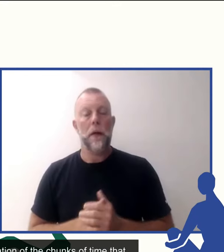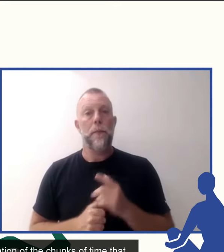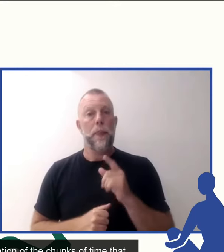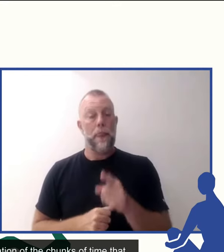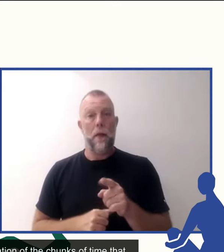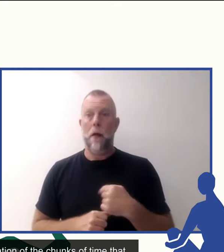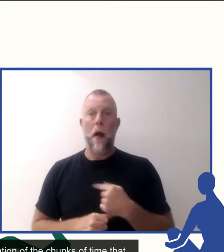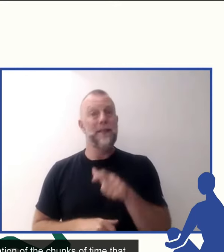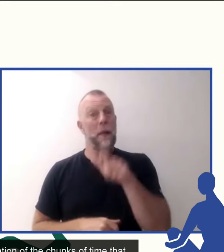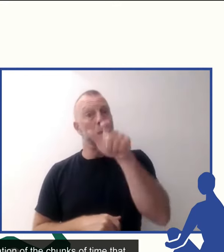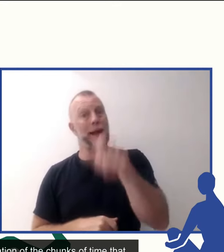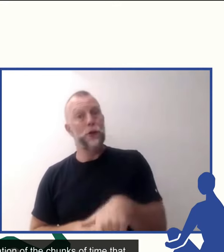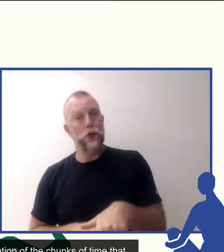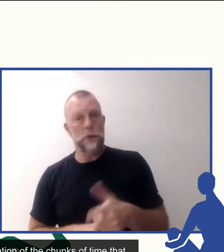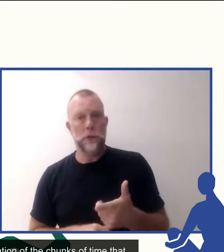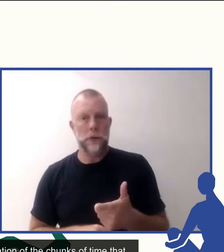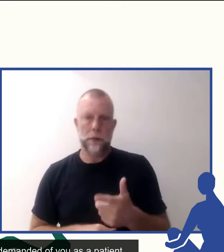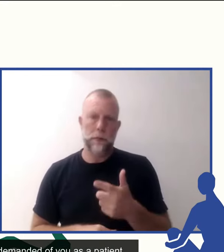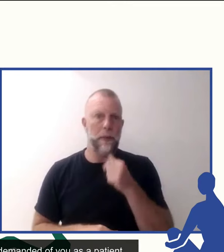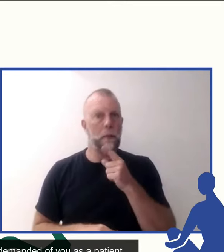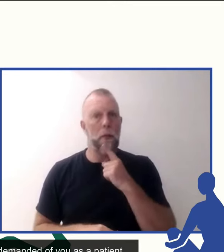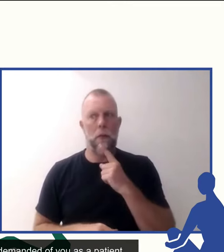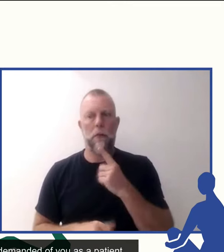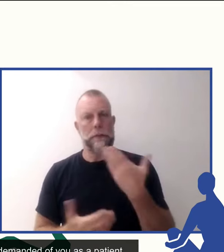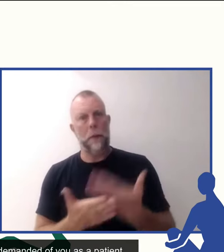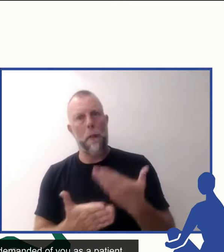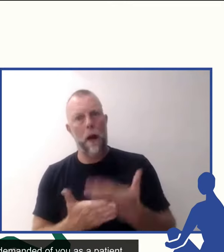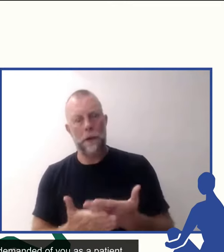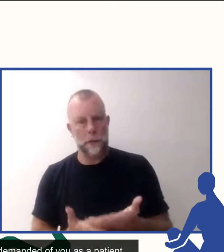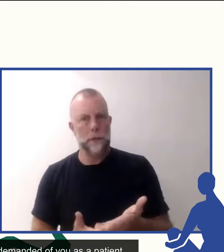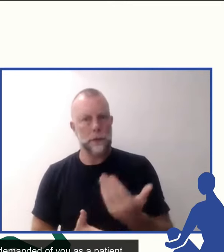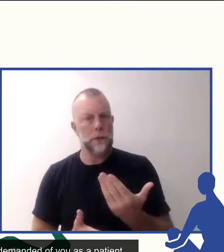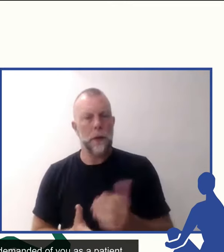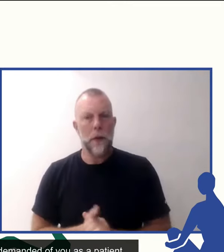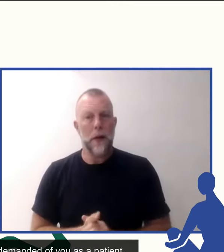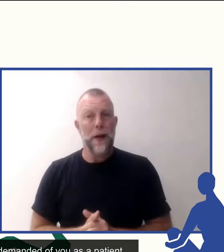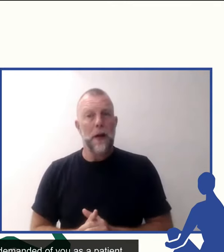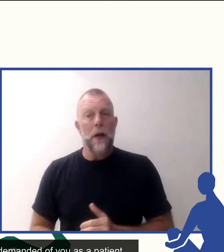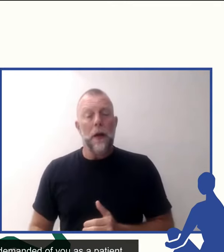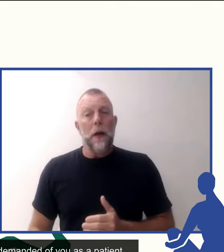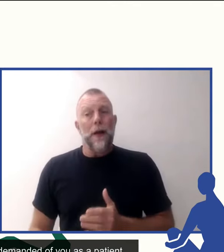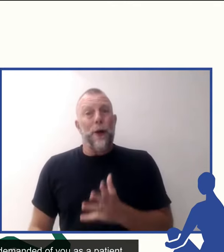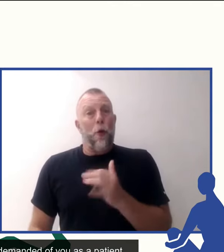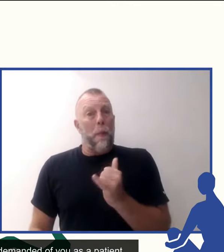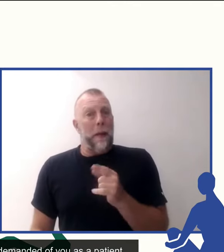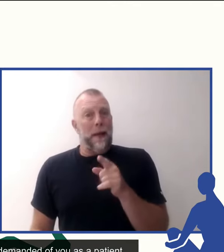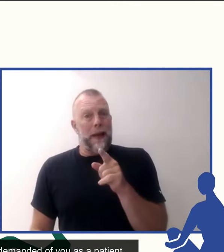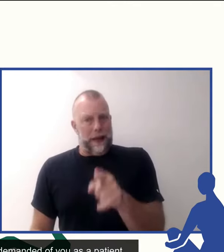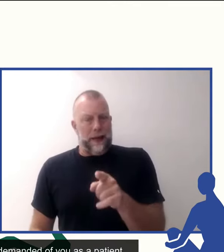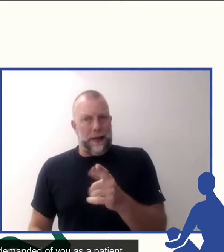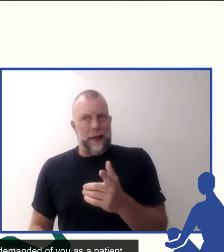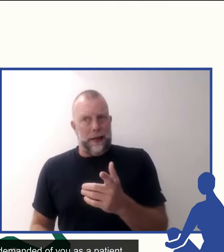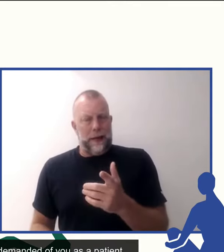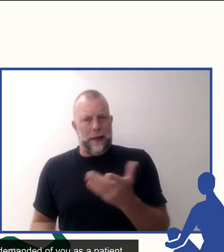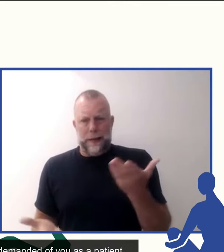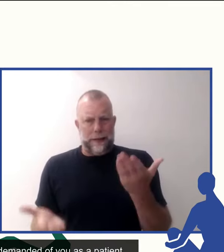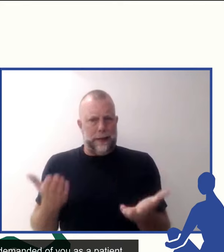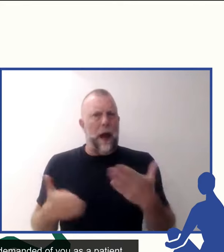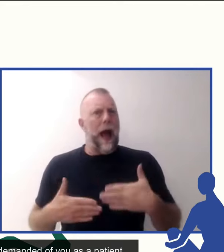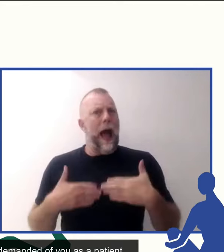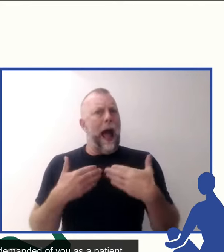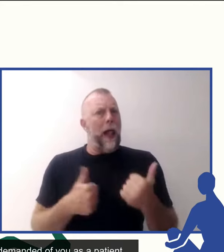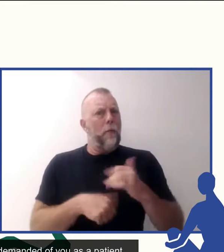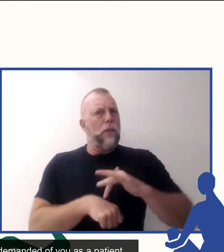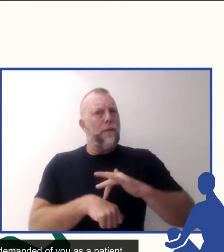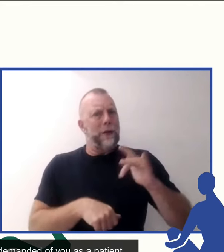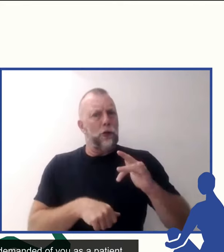as a patient. So I think there's a real maybe discrepancy between the health professional who's always